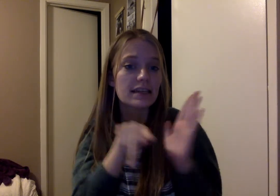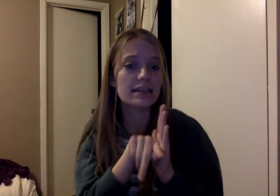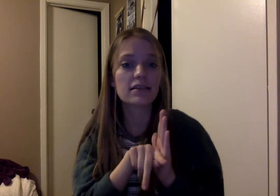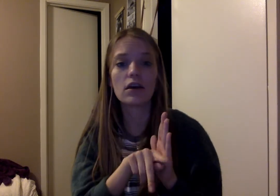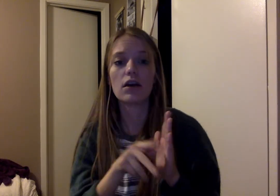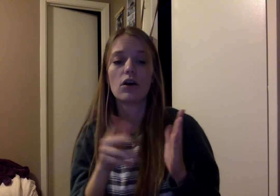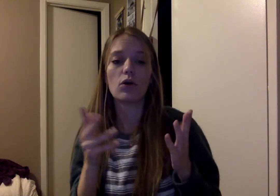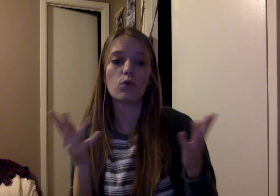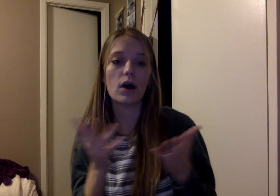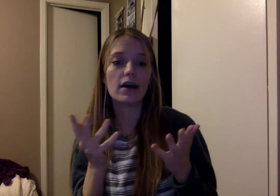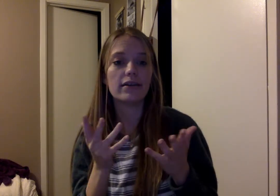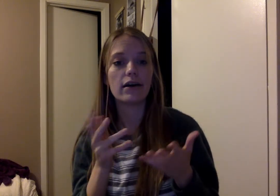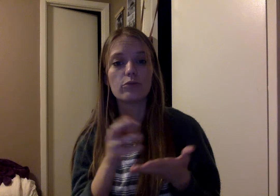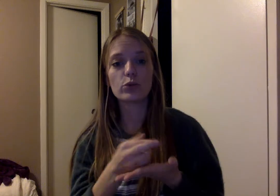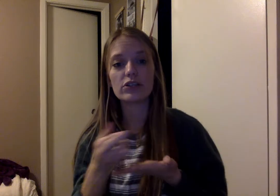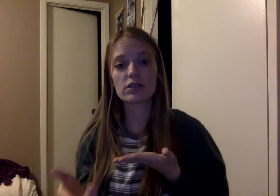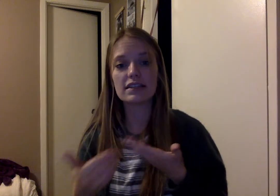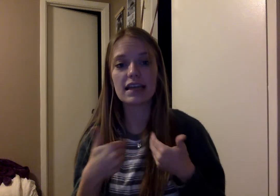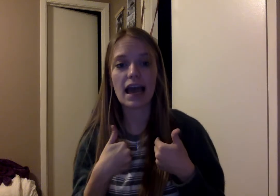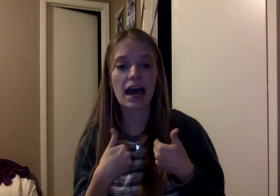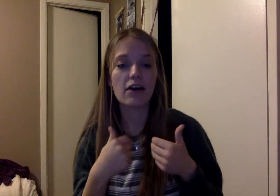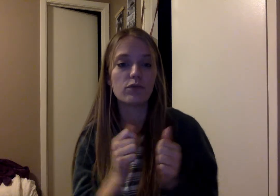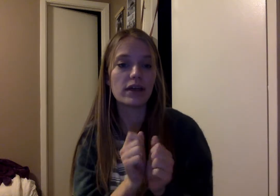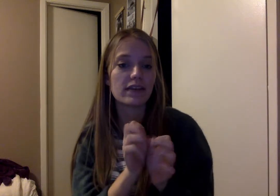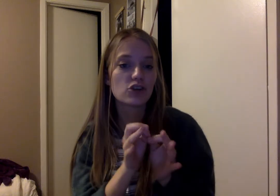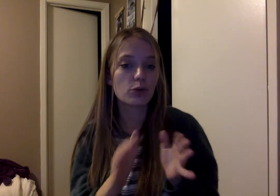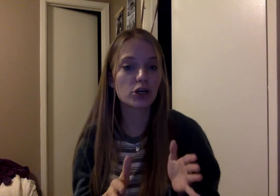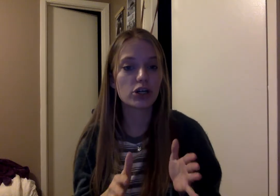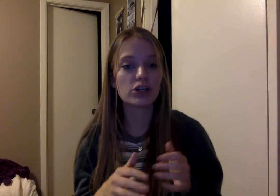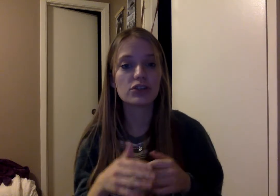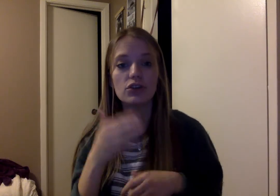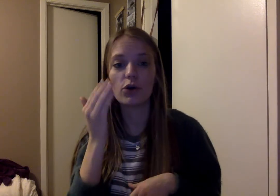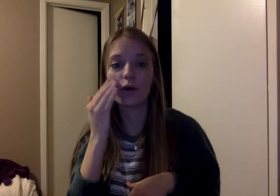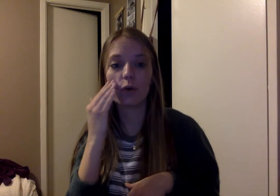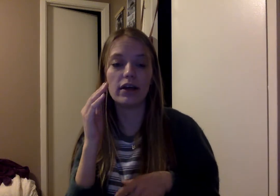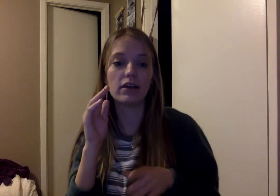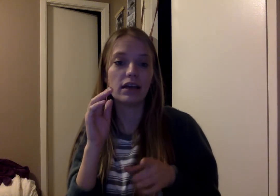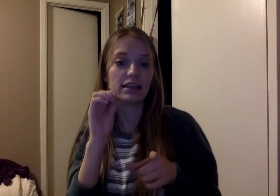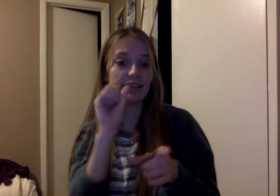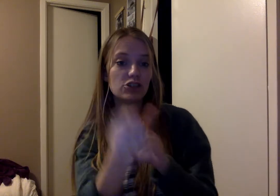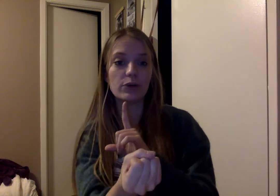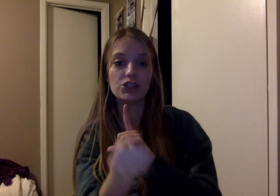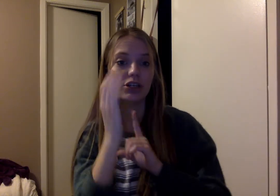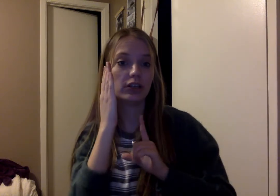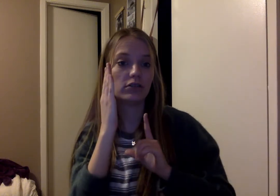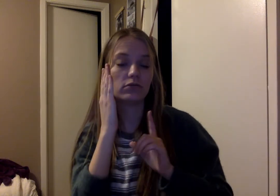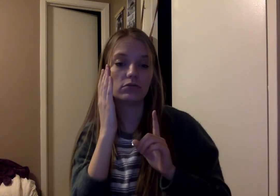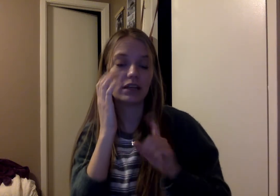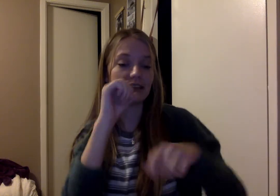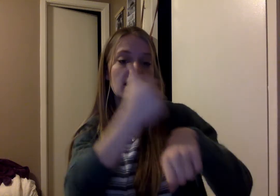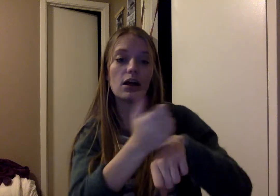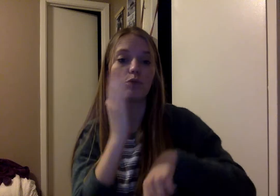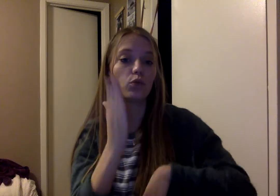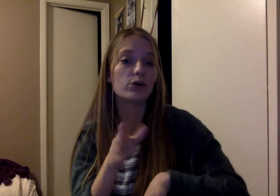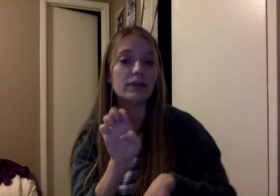policies, what resources they have with interpreters, knowing what the situation and setup would